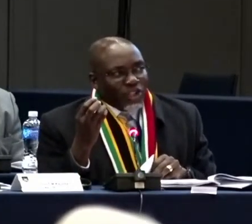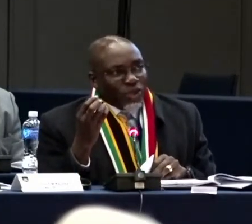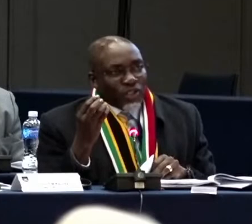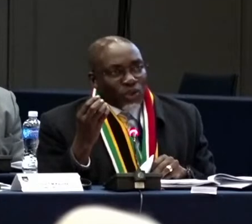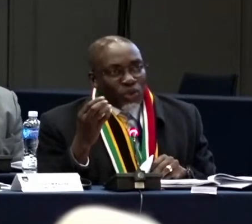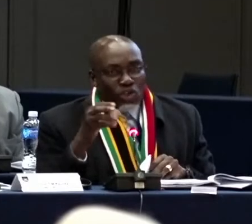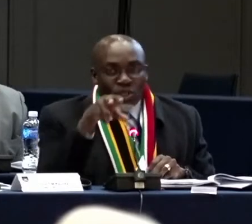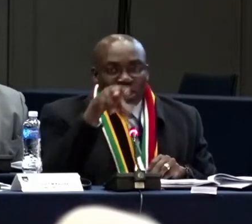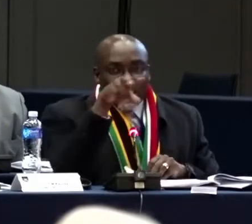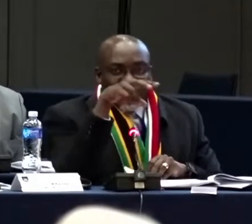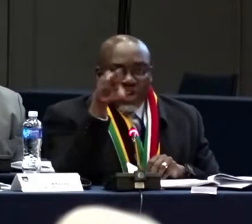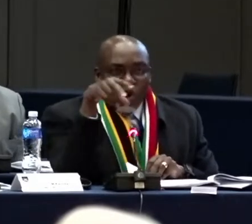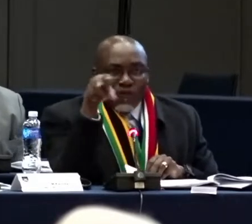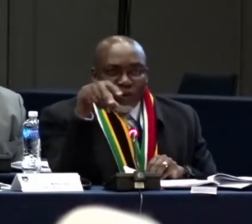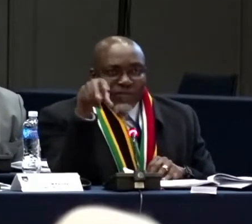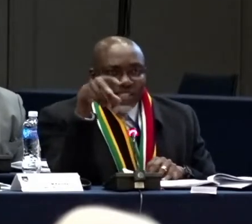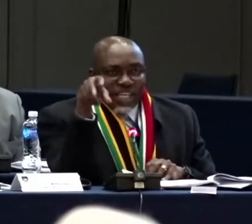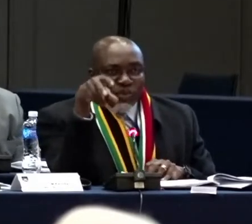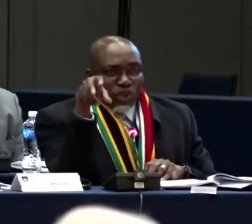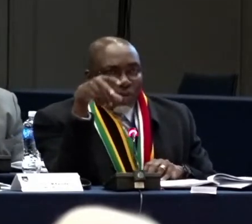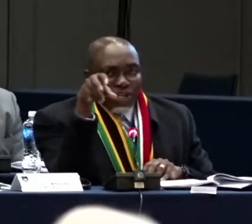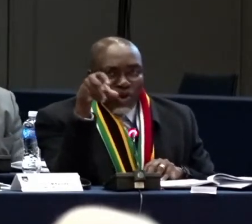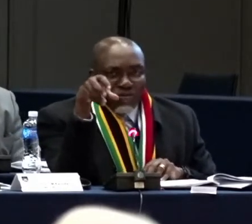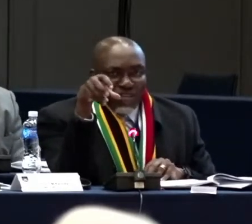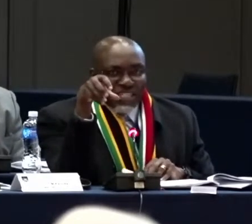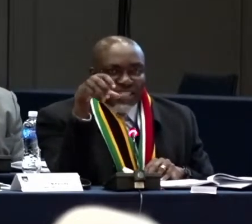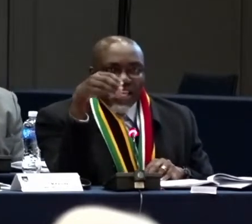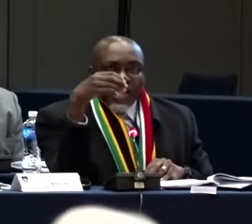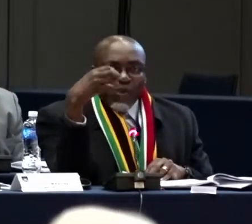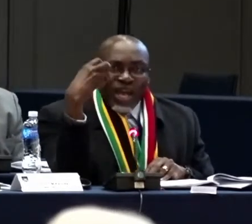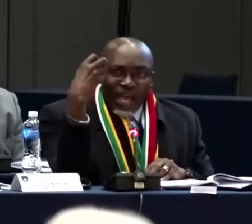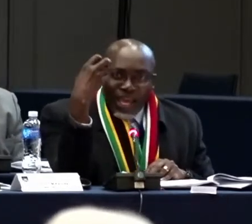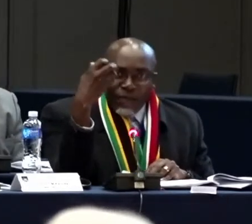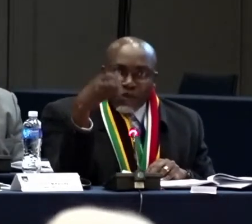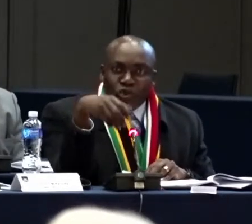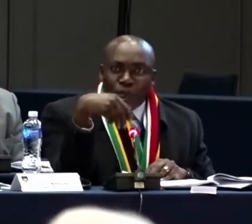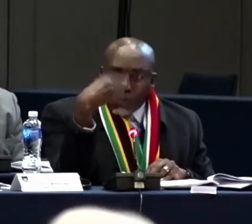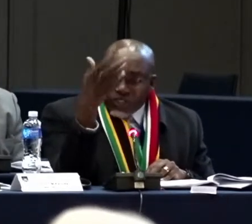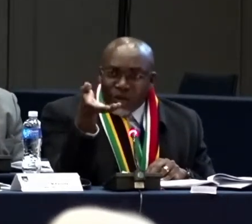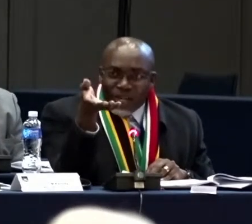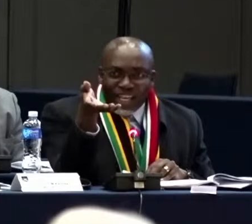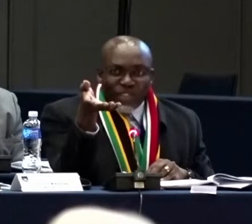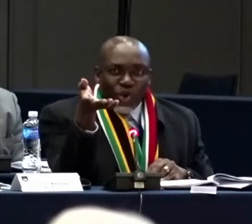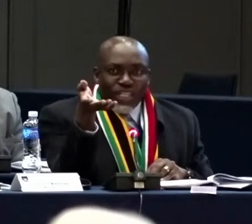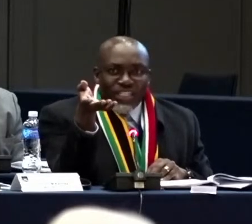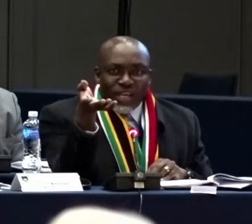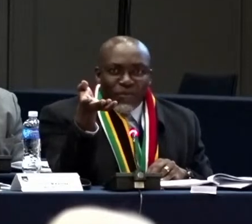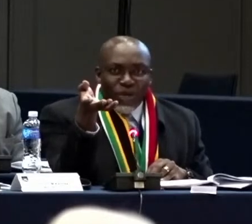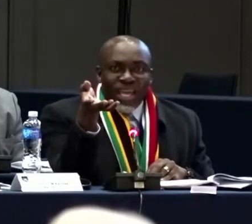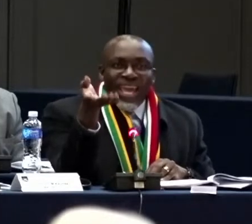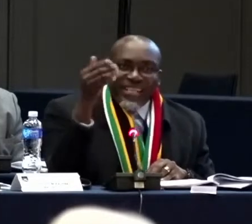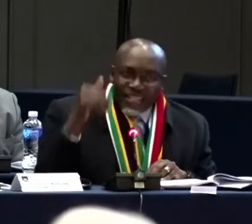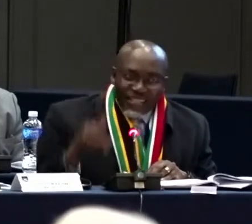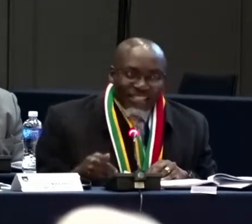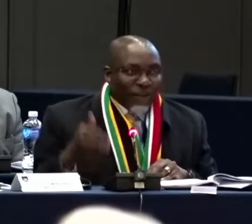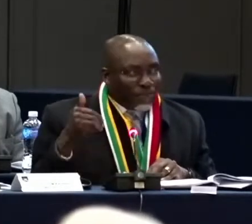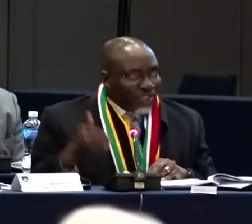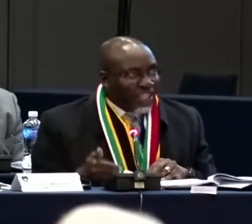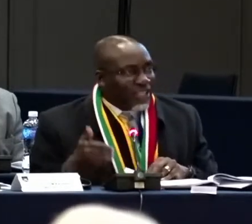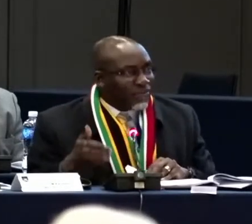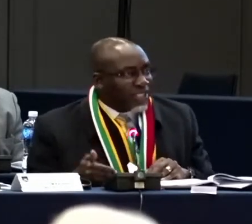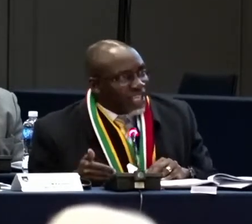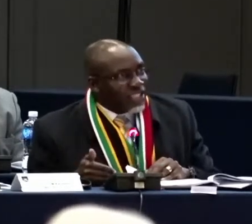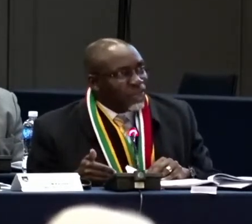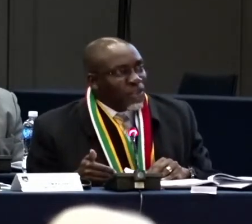so that through the CEO forums that we normally convene, we are able to put our case on the table. As a result, business